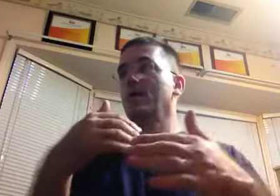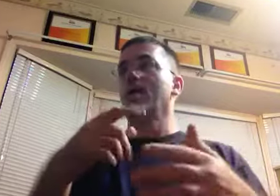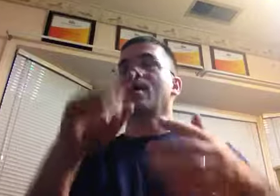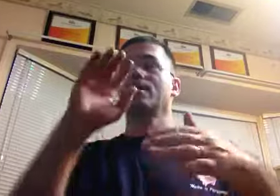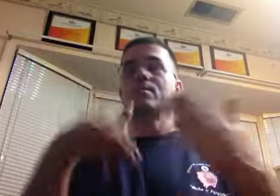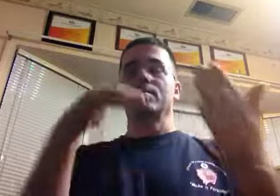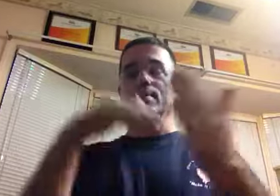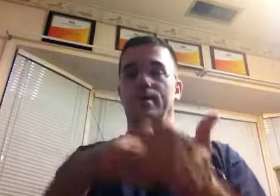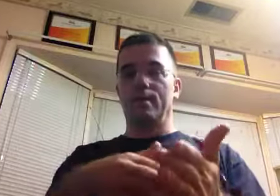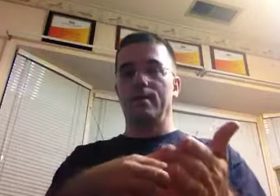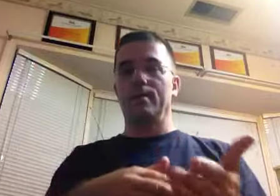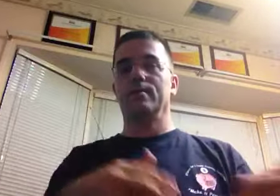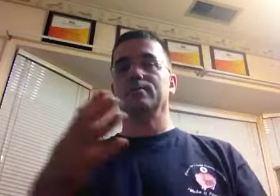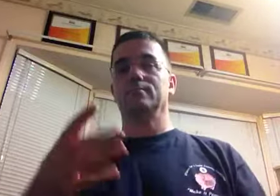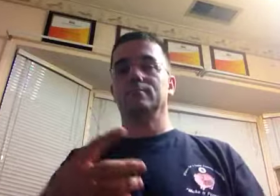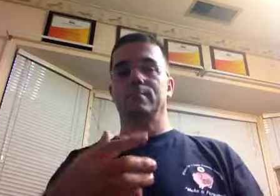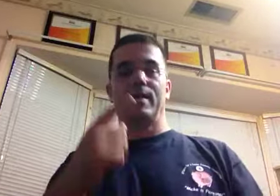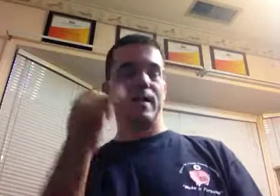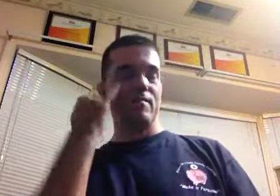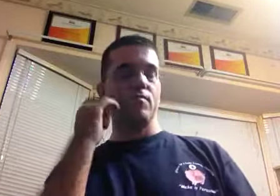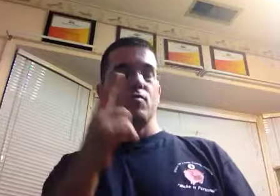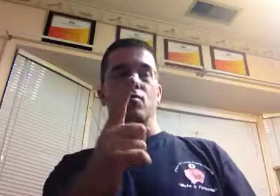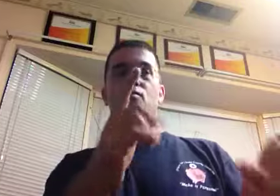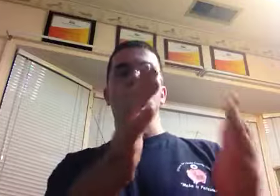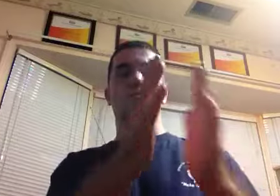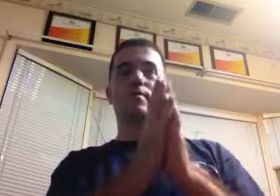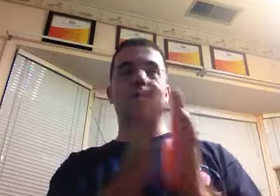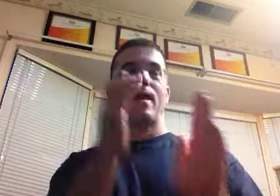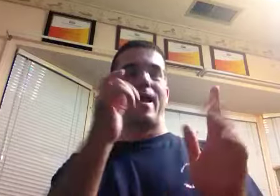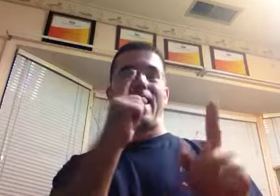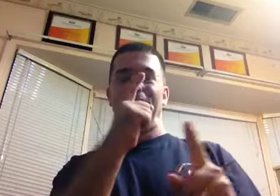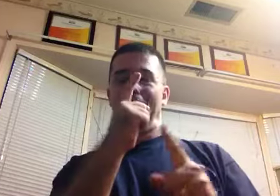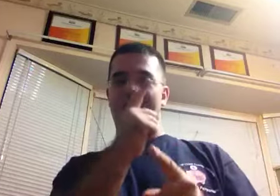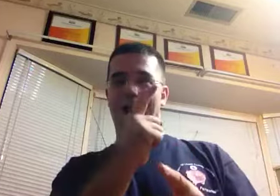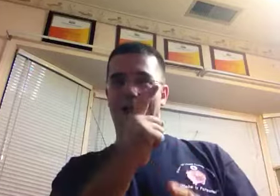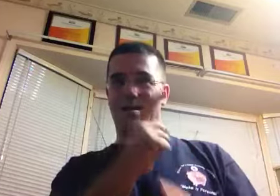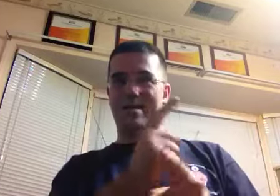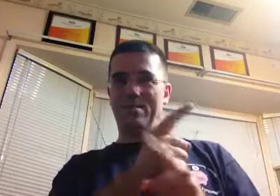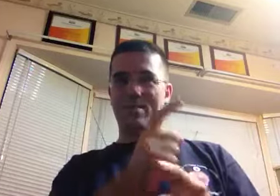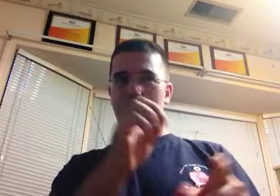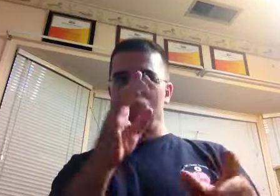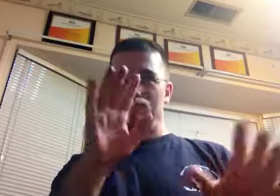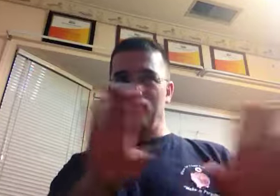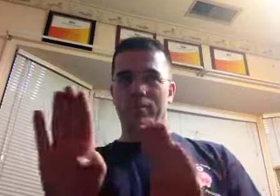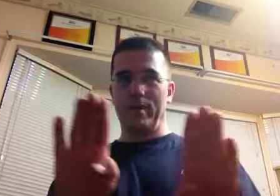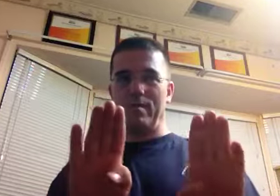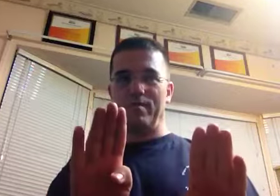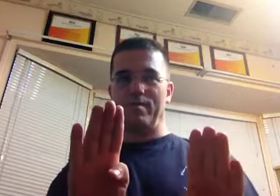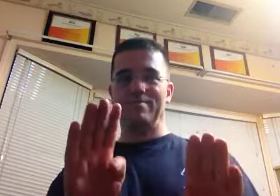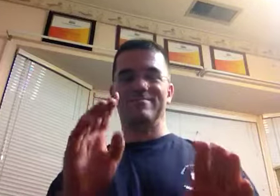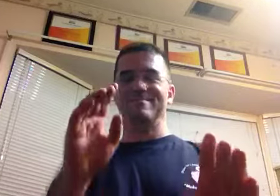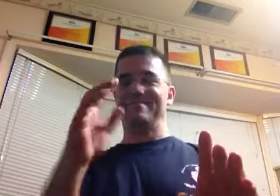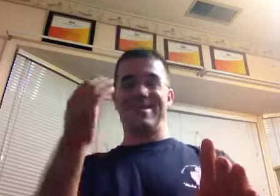again. If your question to me is how to make somebody that's mental not be mental, I can't help, because I don't know how to do that. Well,